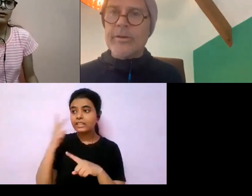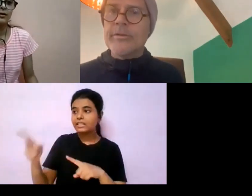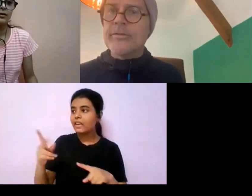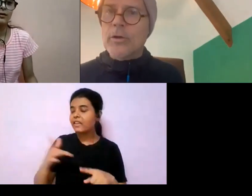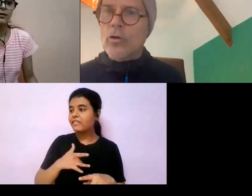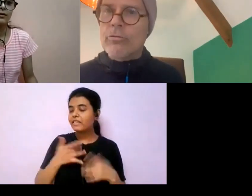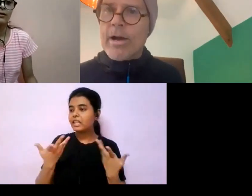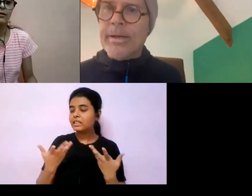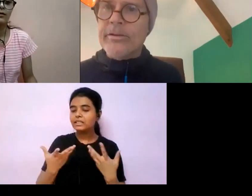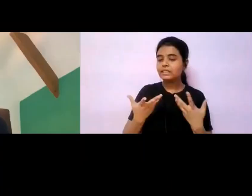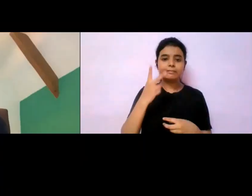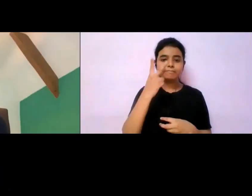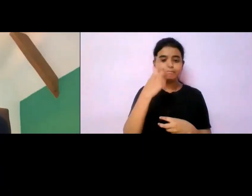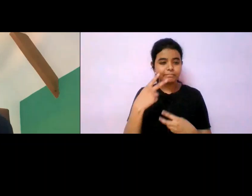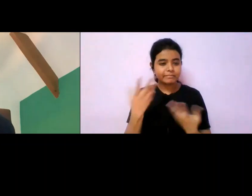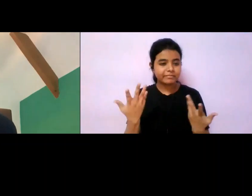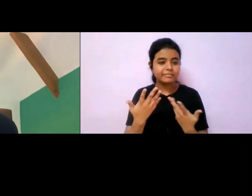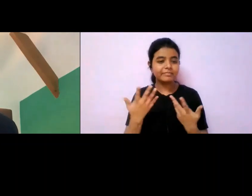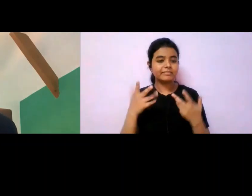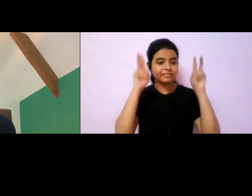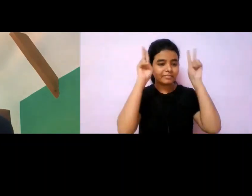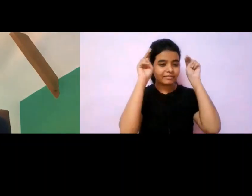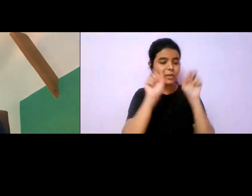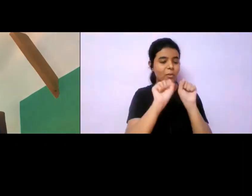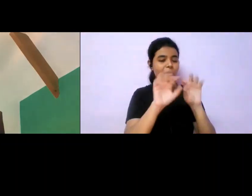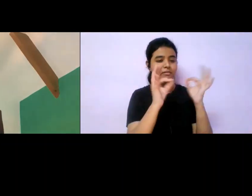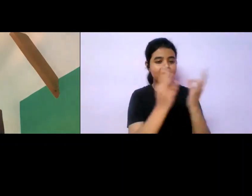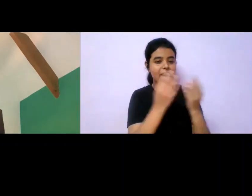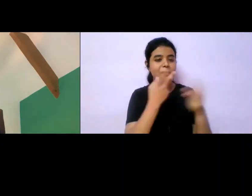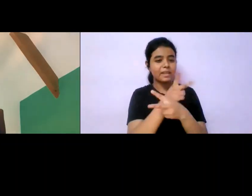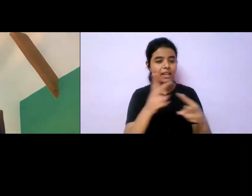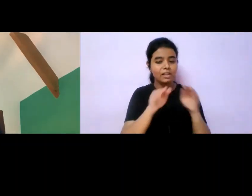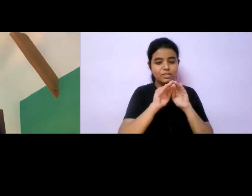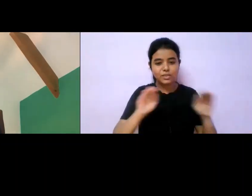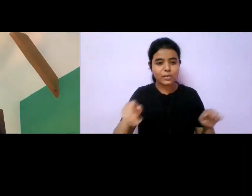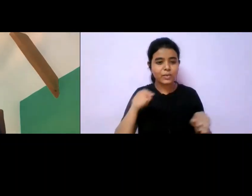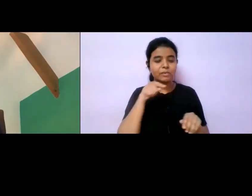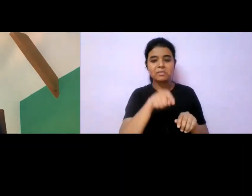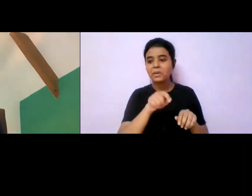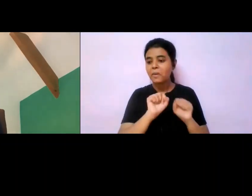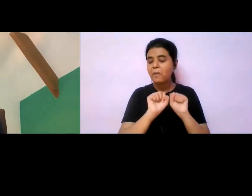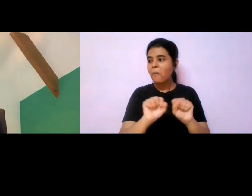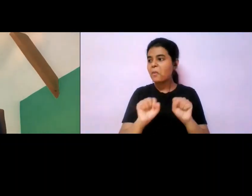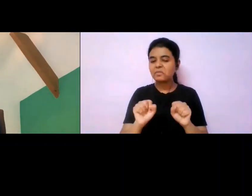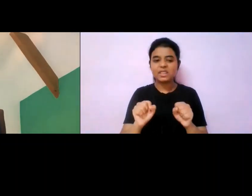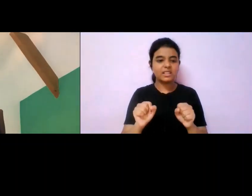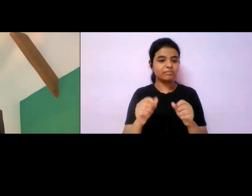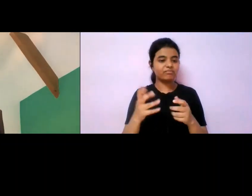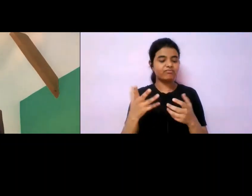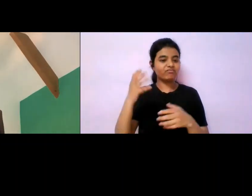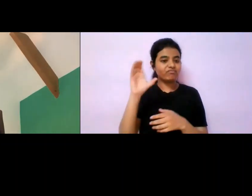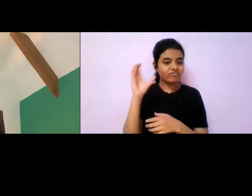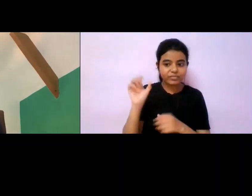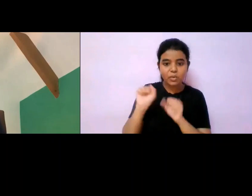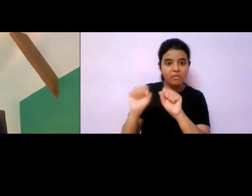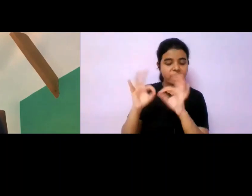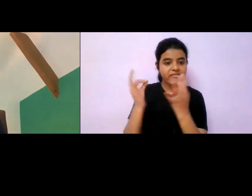story of a forlorn rabbit that's missed his family, or of a child who's not going to spend Christmas time with his